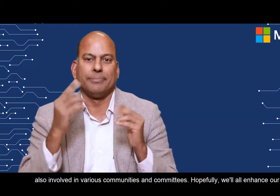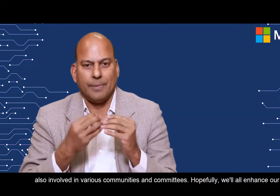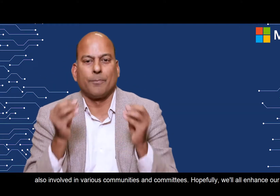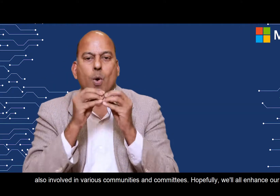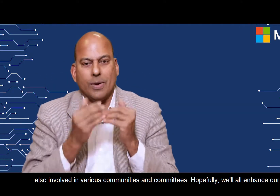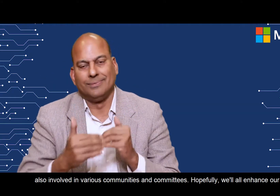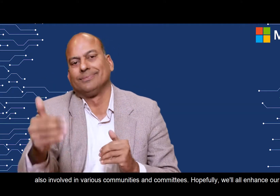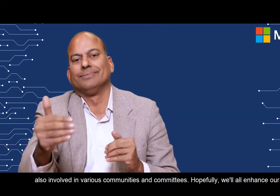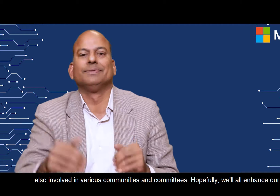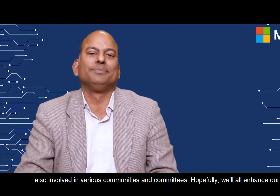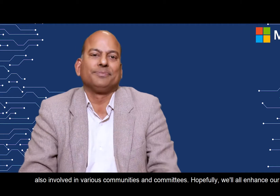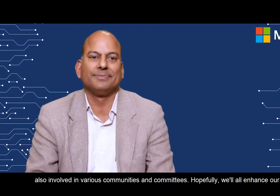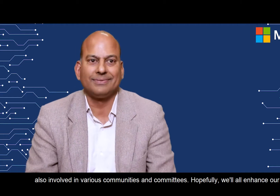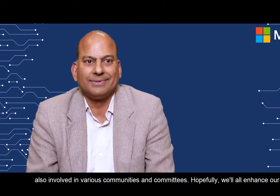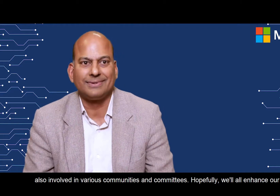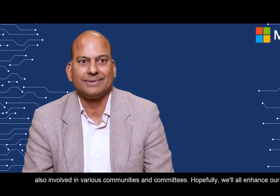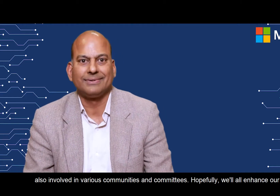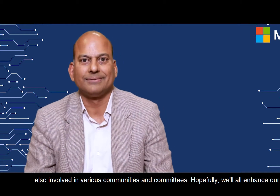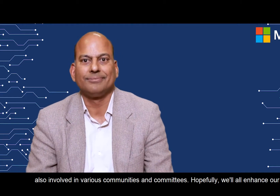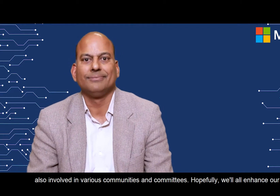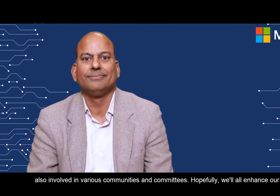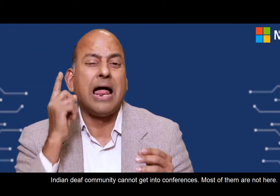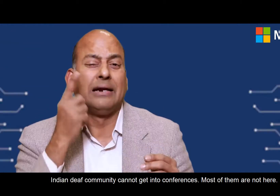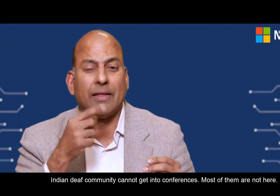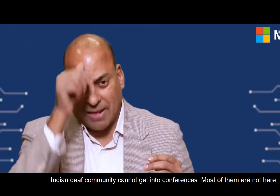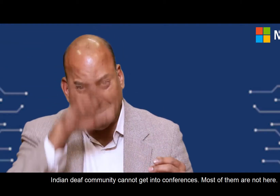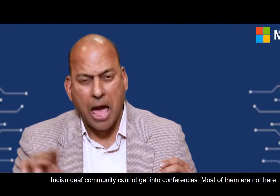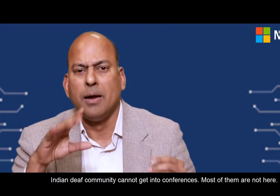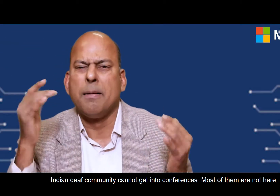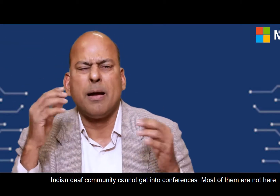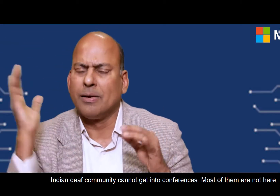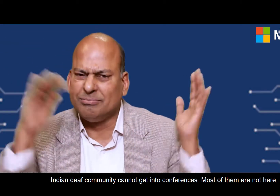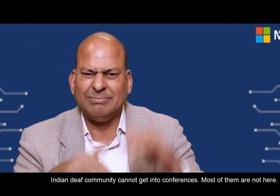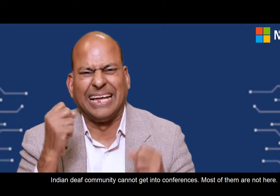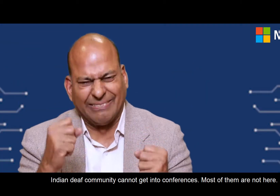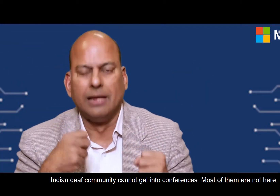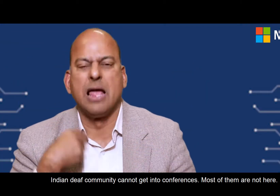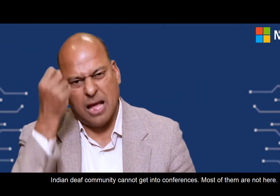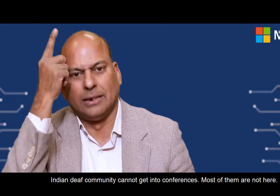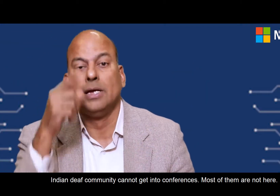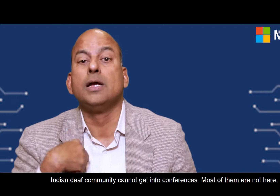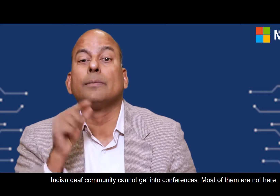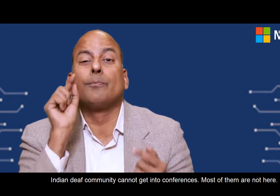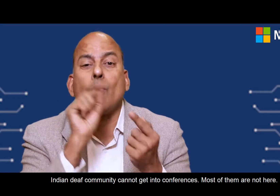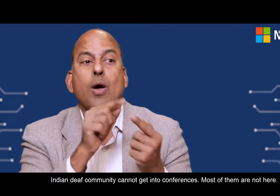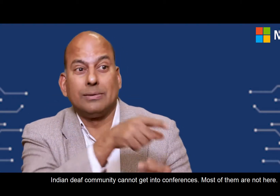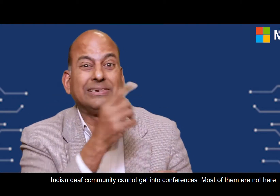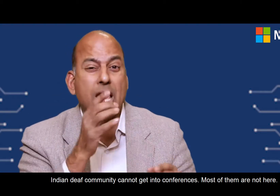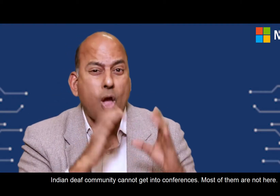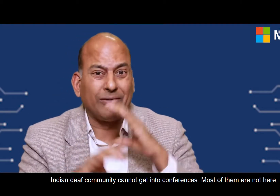committees. Hopefully, we'll all enhance our work. Indian deaf community cannot get into